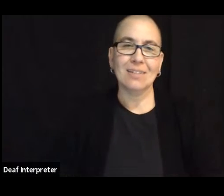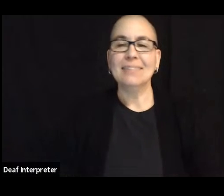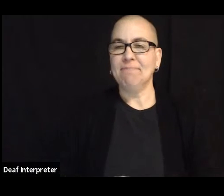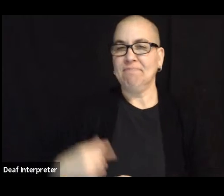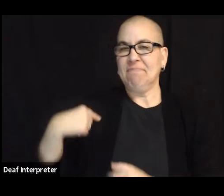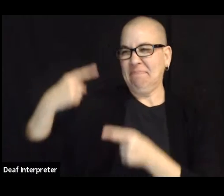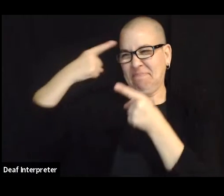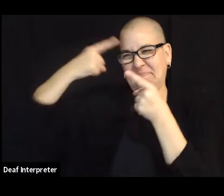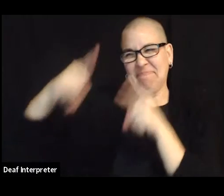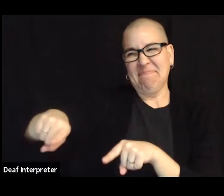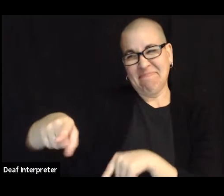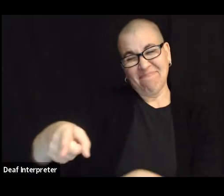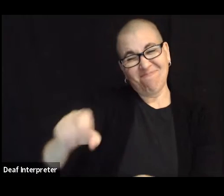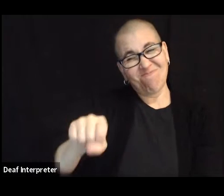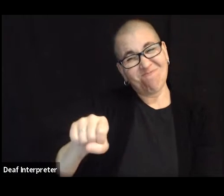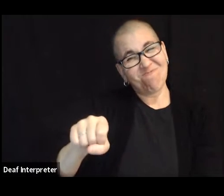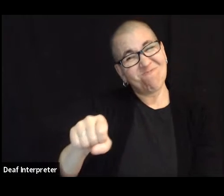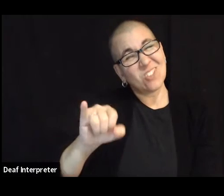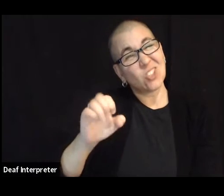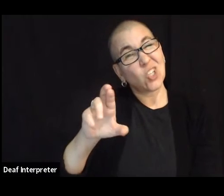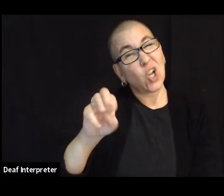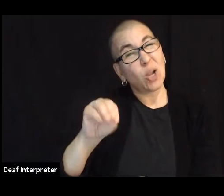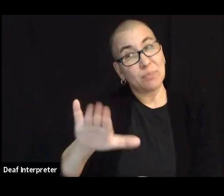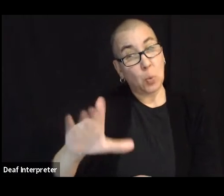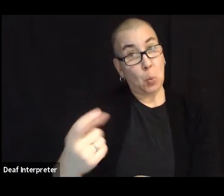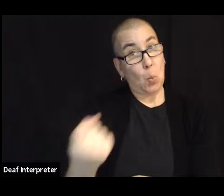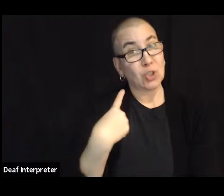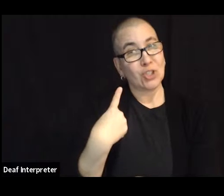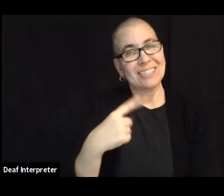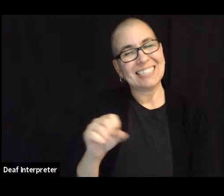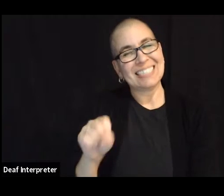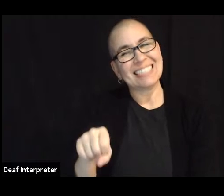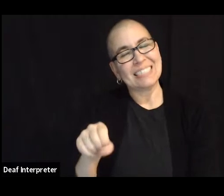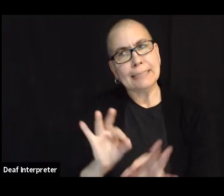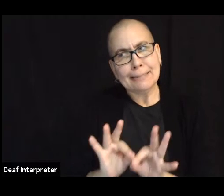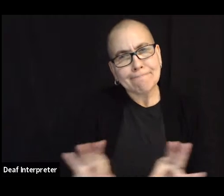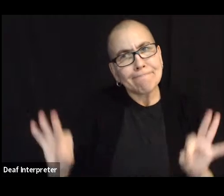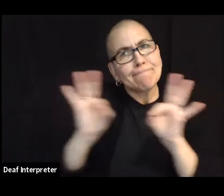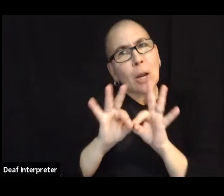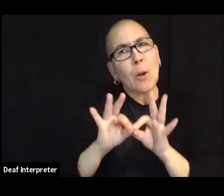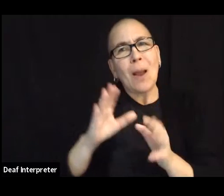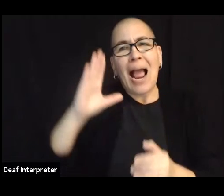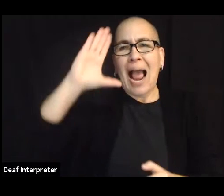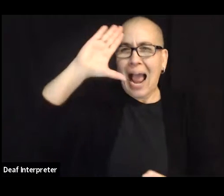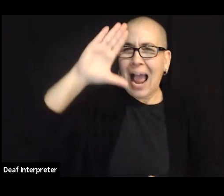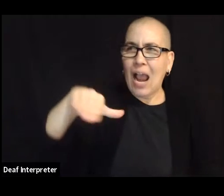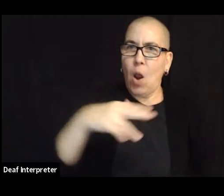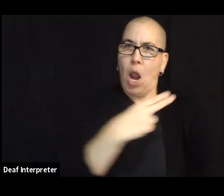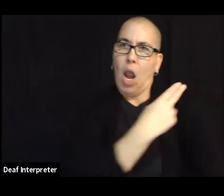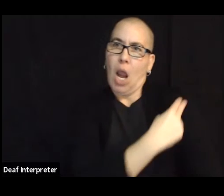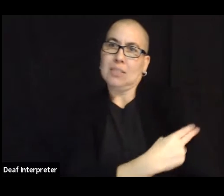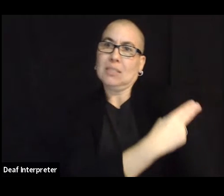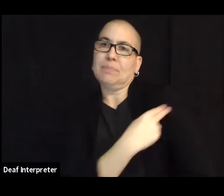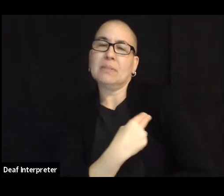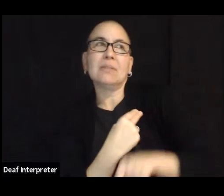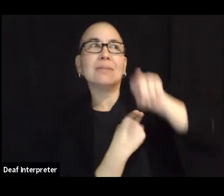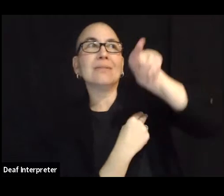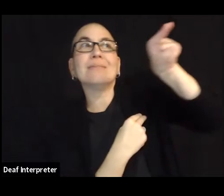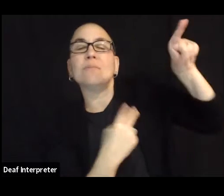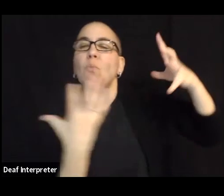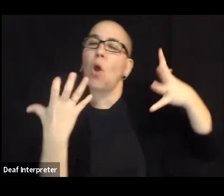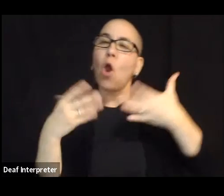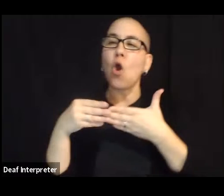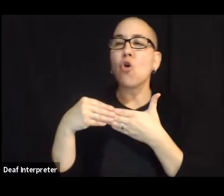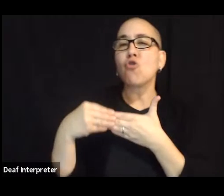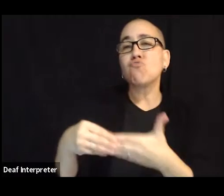interest in being able to be flexible with the vaccine supply that we have, and that from the health